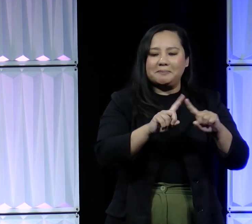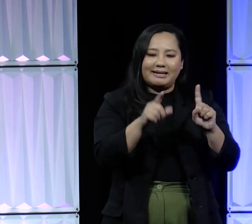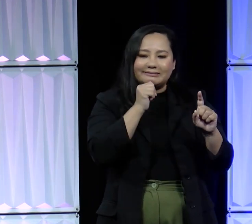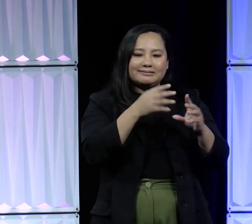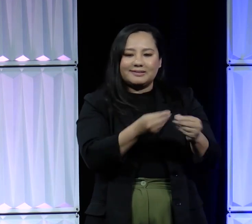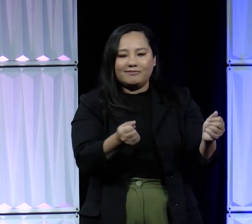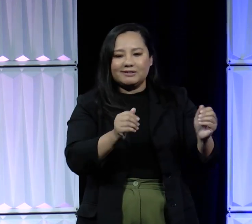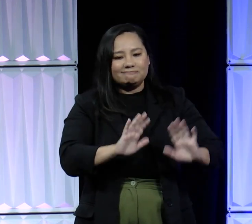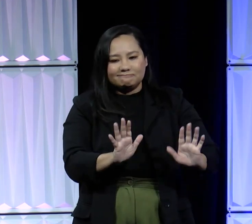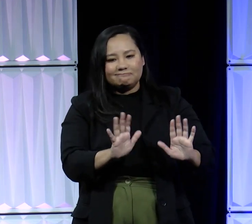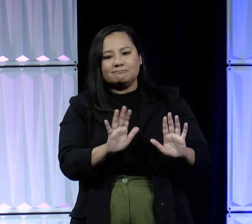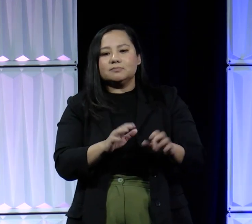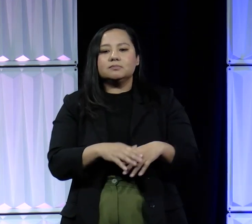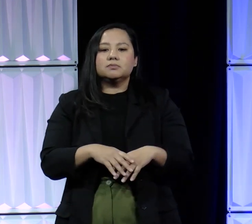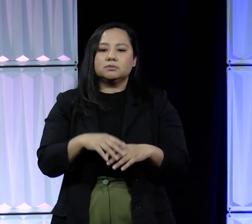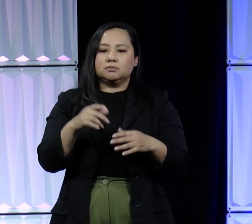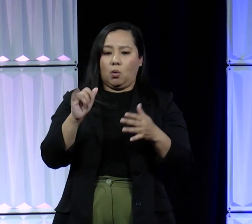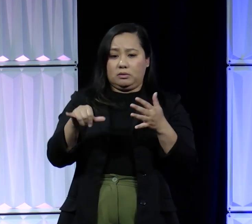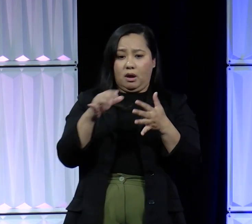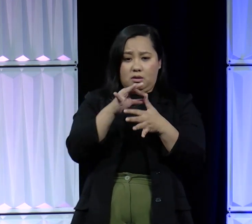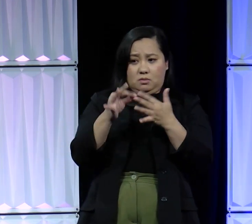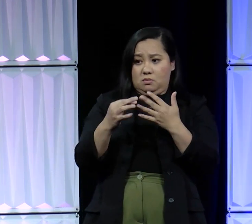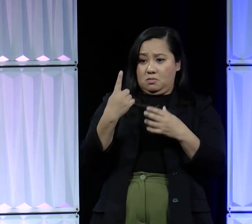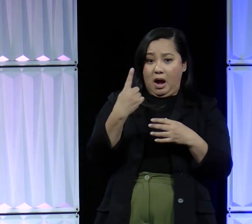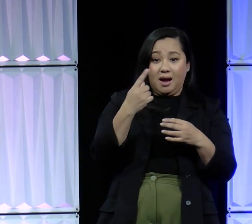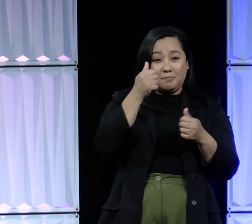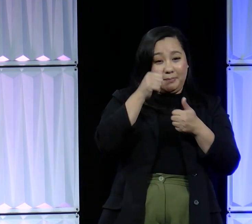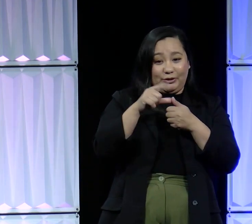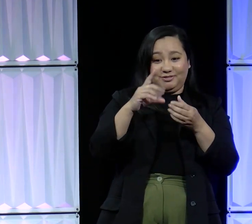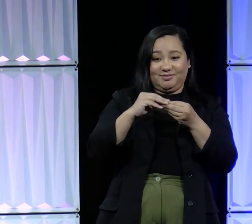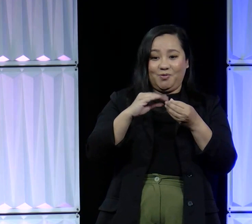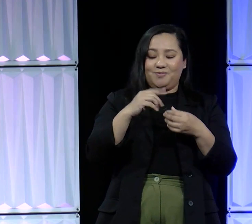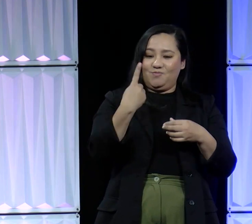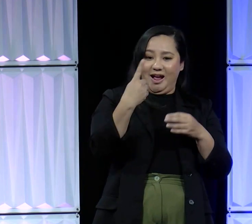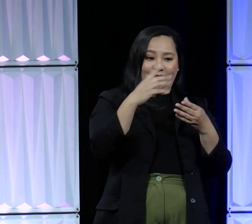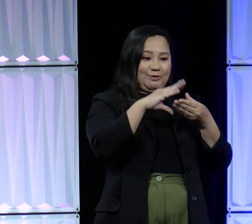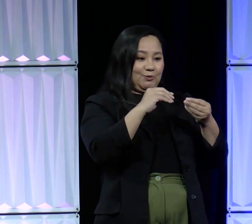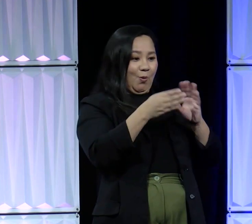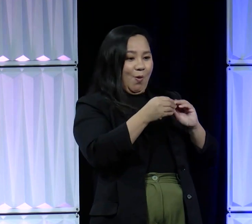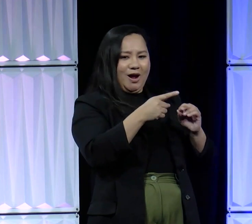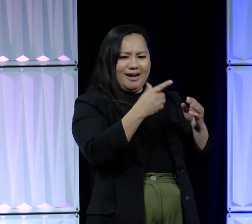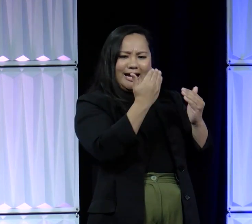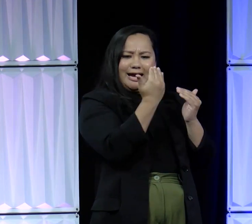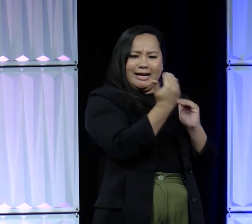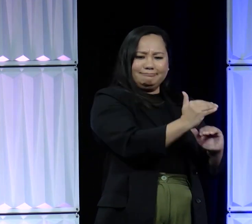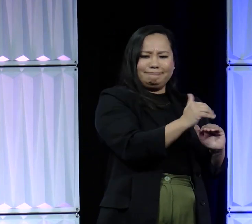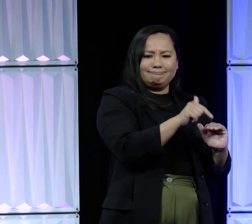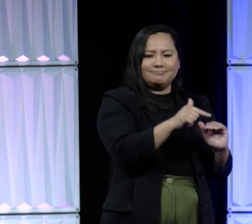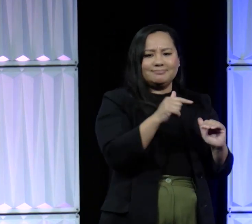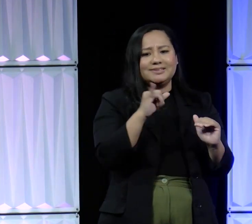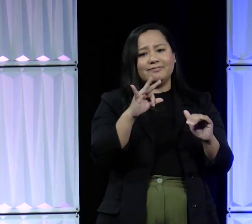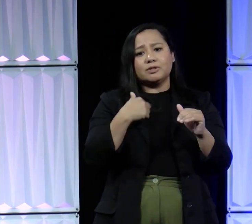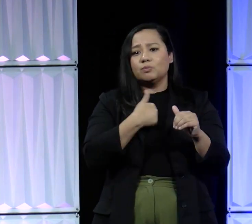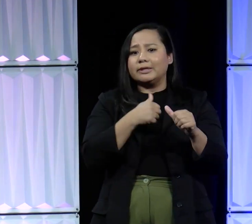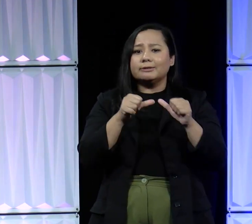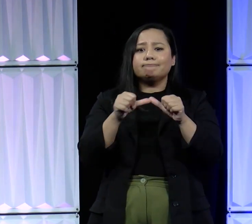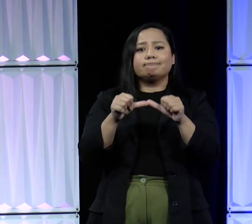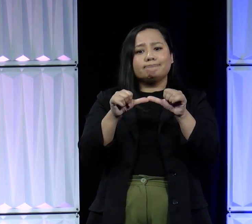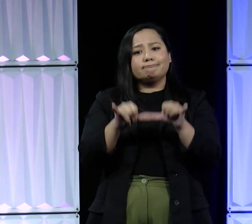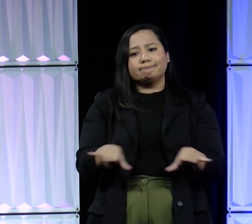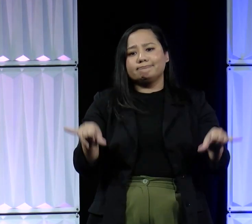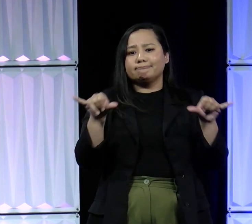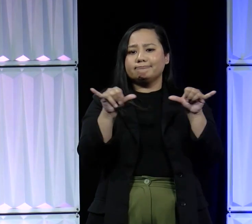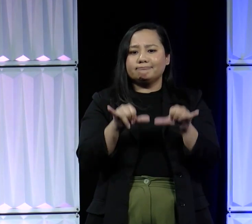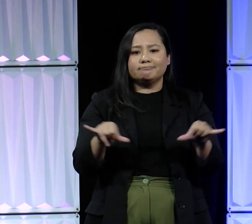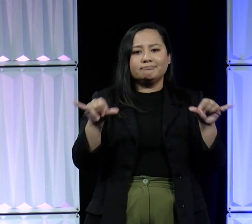choices or a single story. If we continue doing what we've always done, we will only be able to respond to incidents of